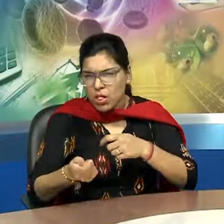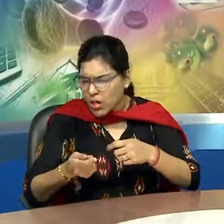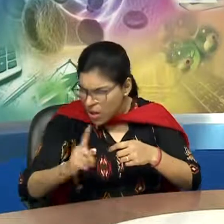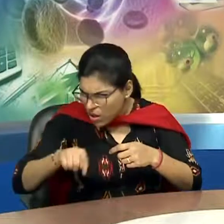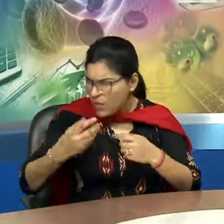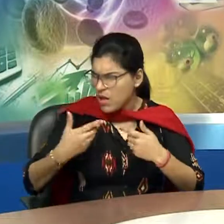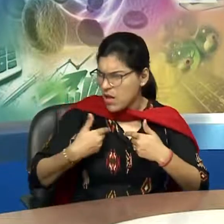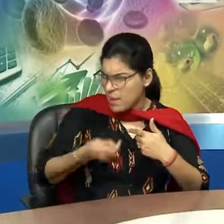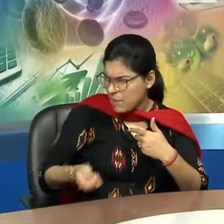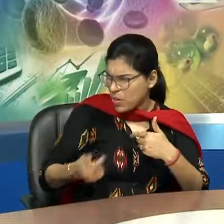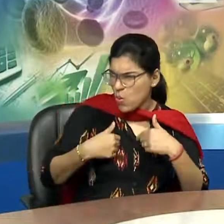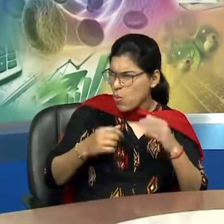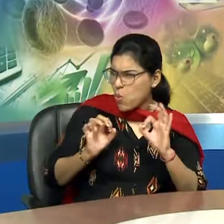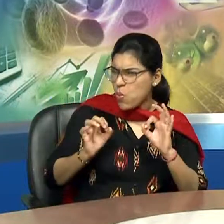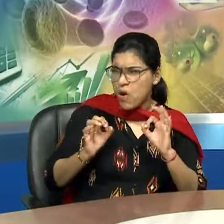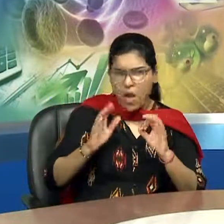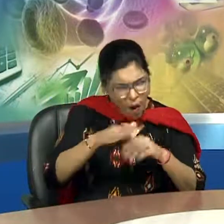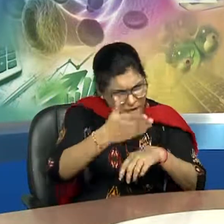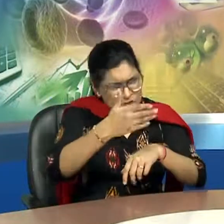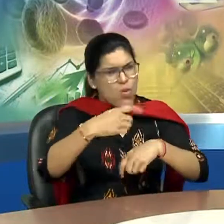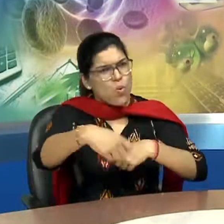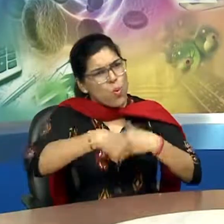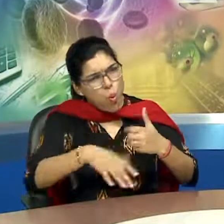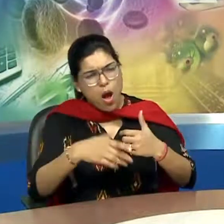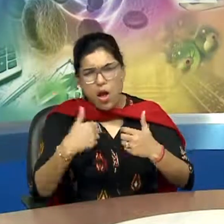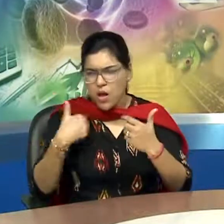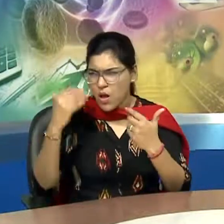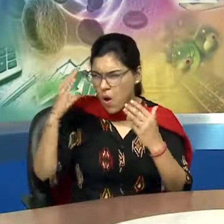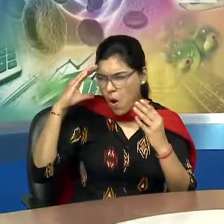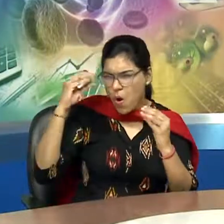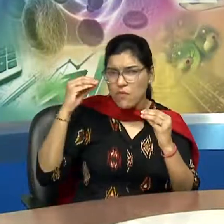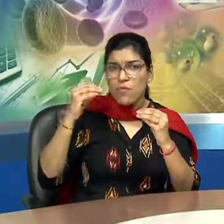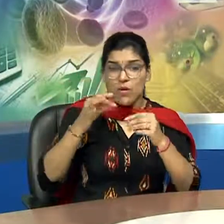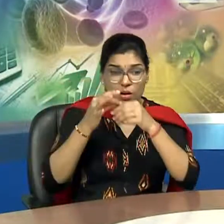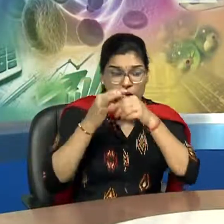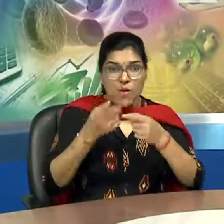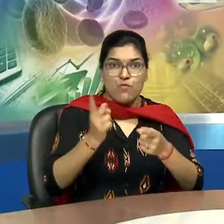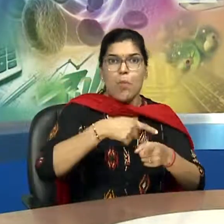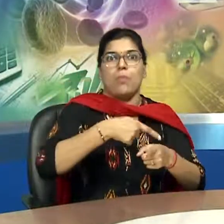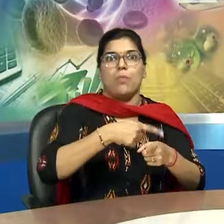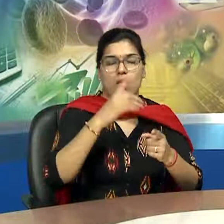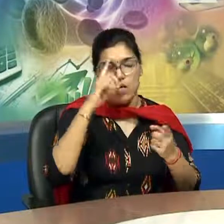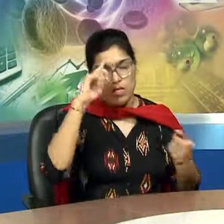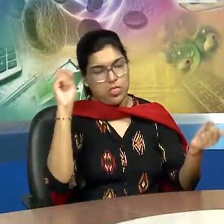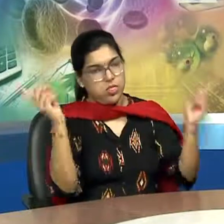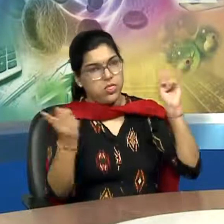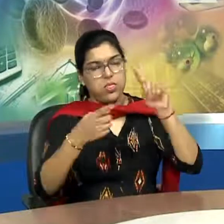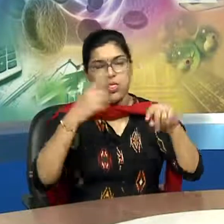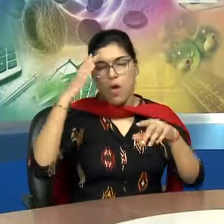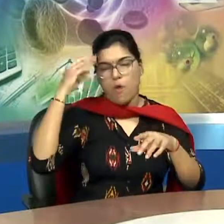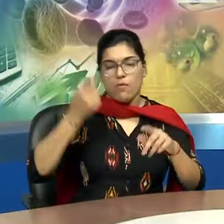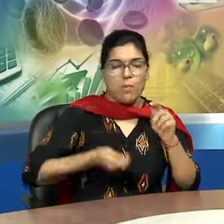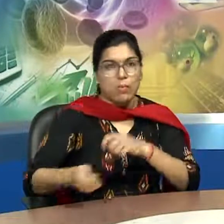Because when person is drug addicted, his mind gets blocked, his mind is not in his or her own